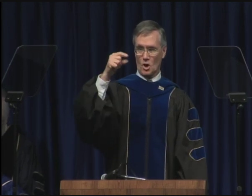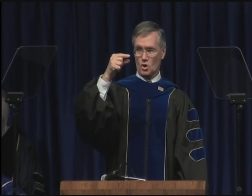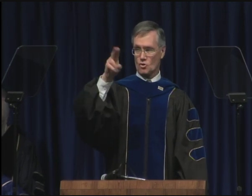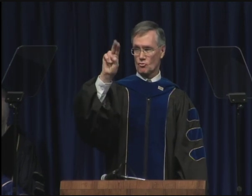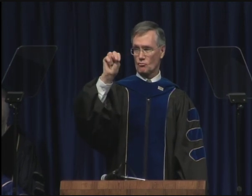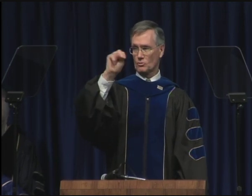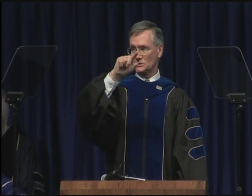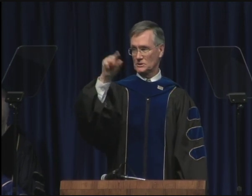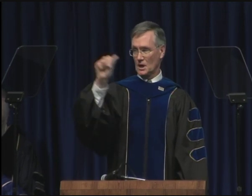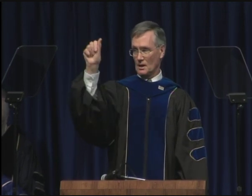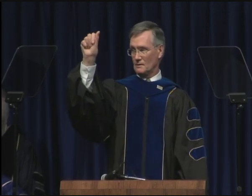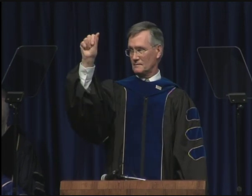Alexandra Grunza.